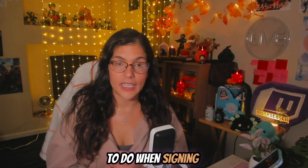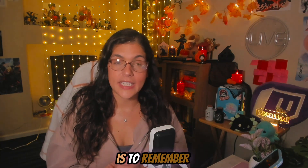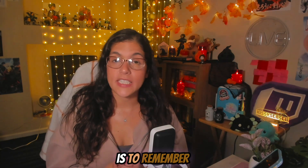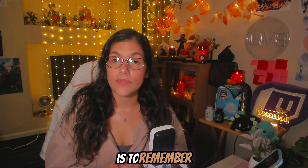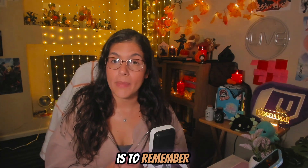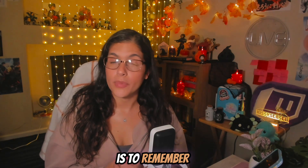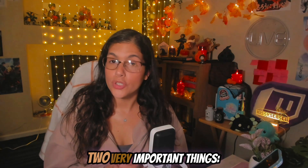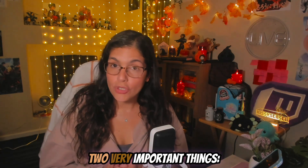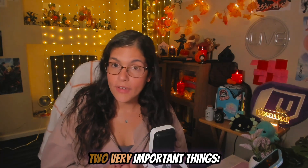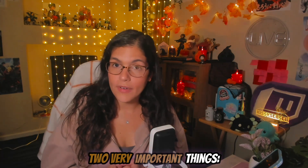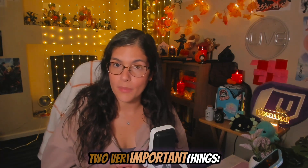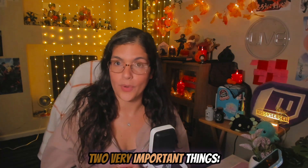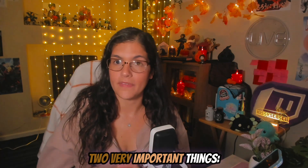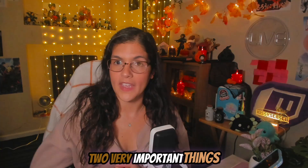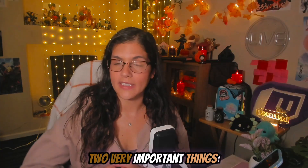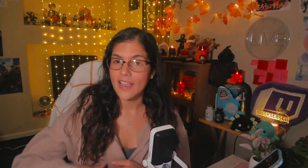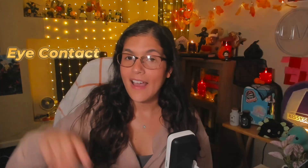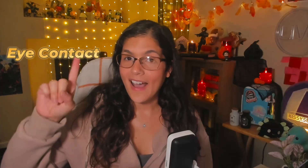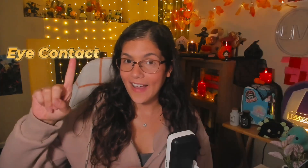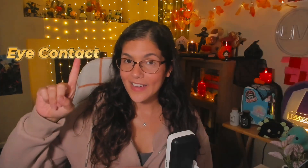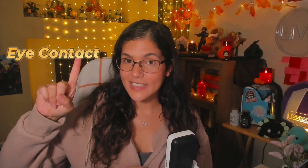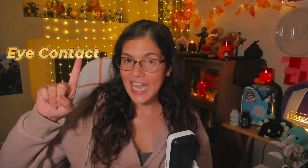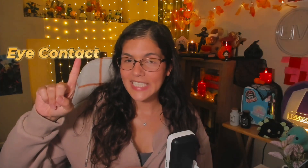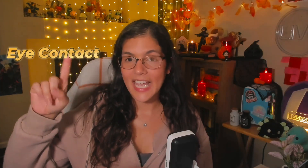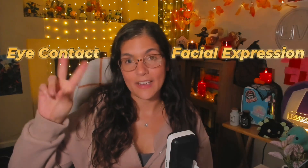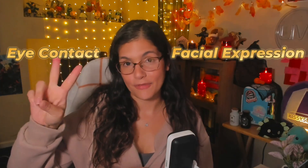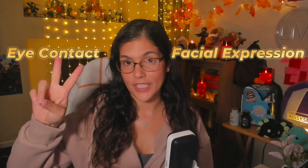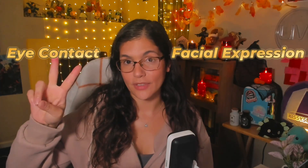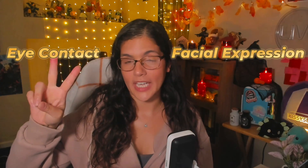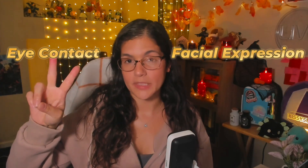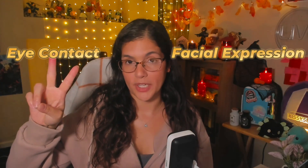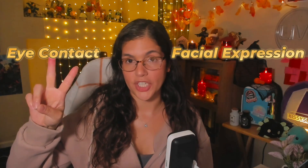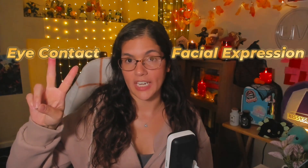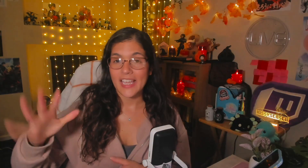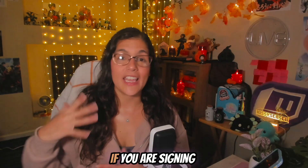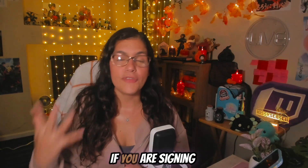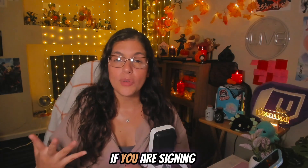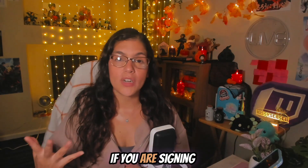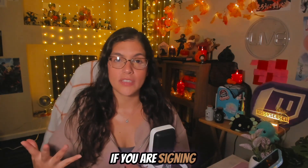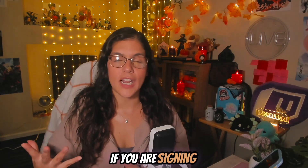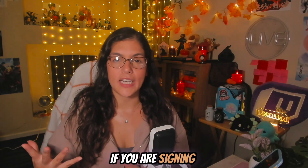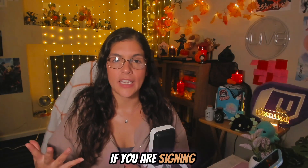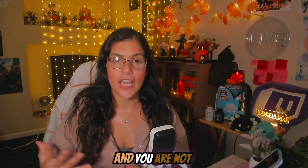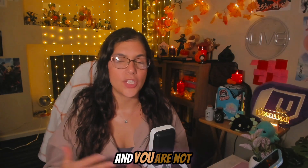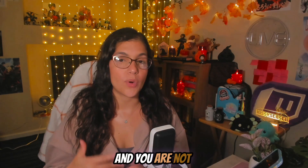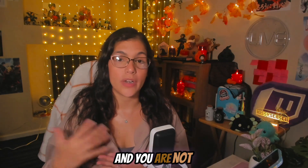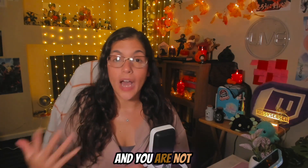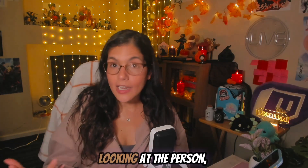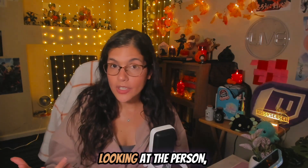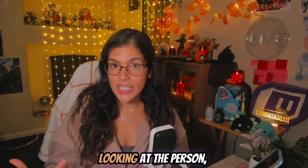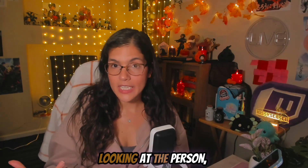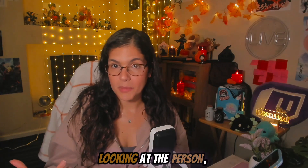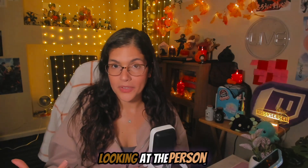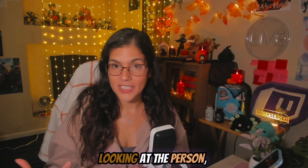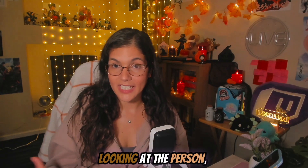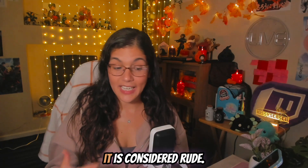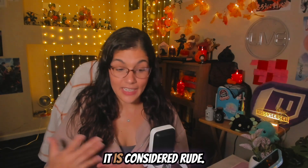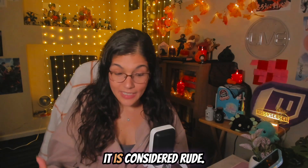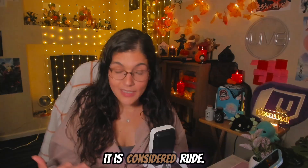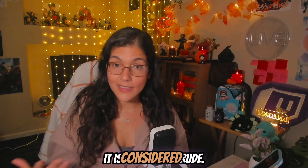to remember two very important things: eye contact and facial expression. If you are signing and you are not looking at the person, it is